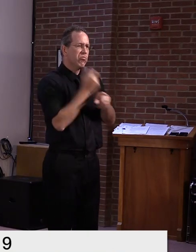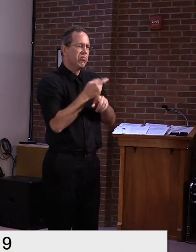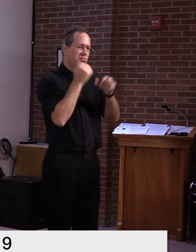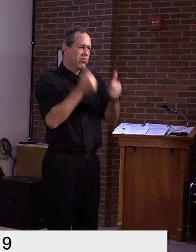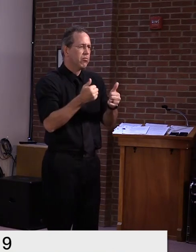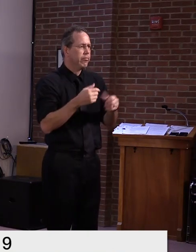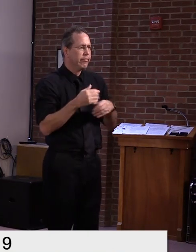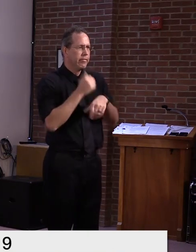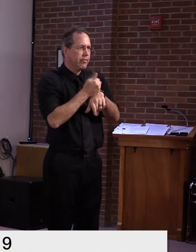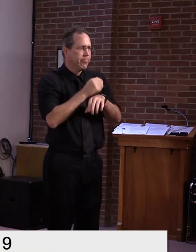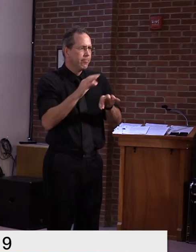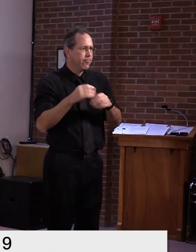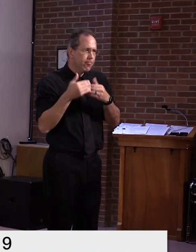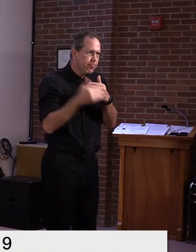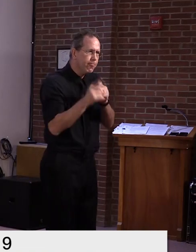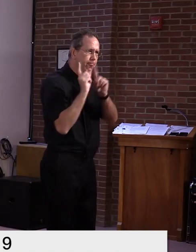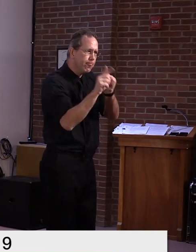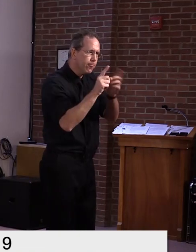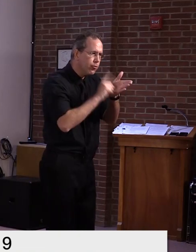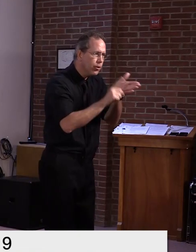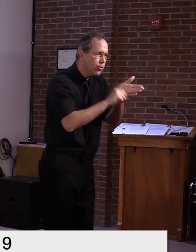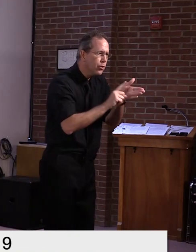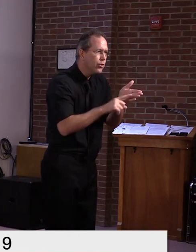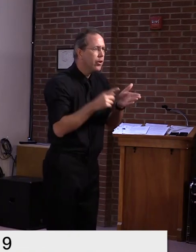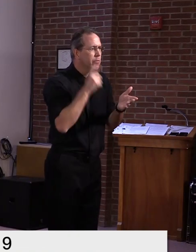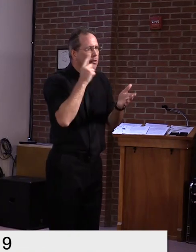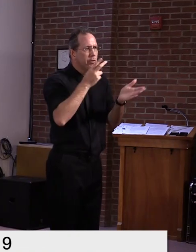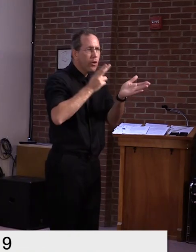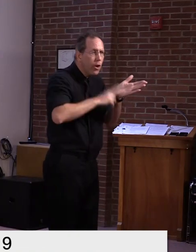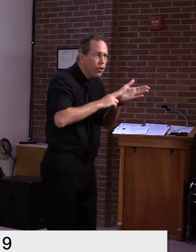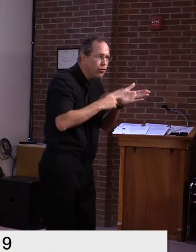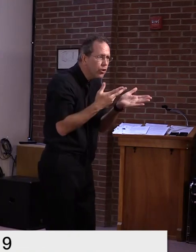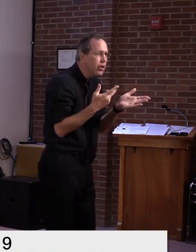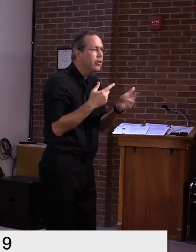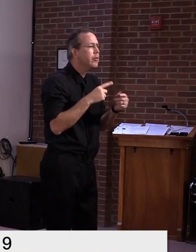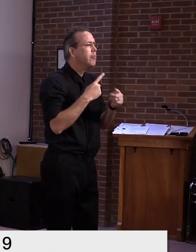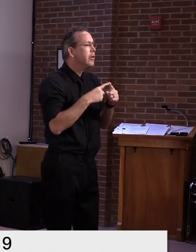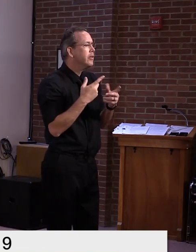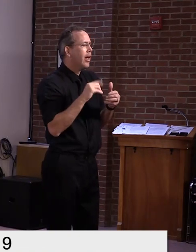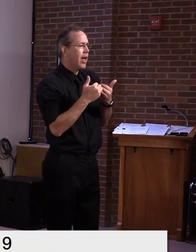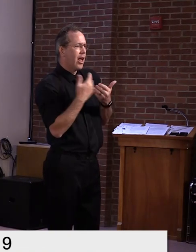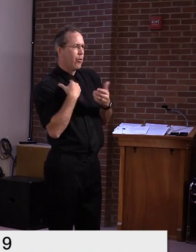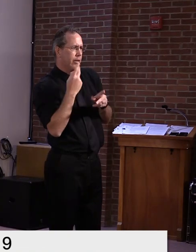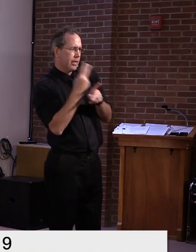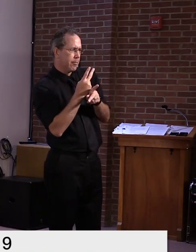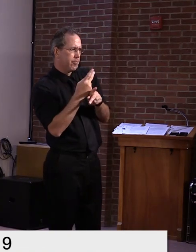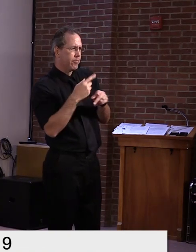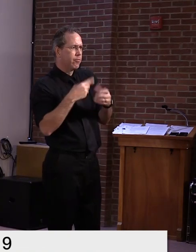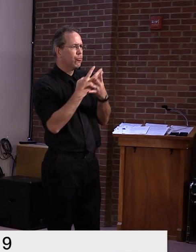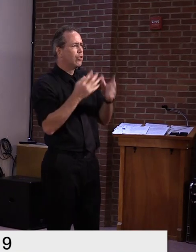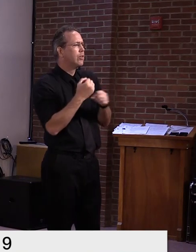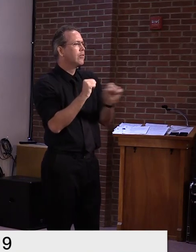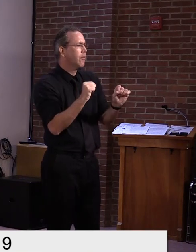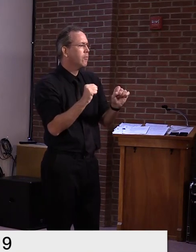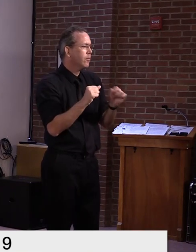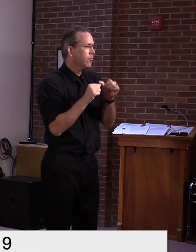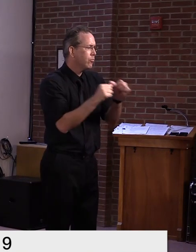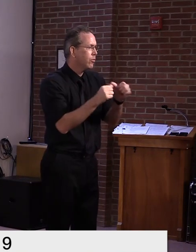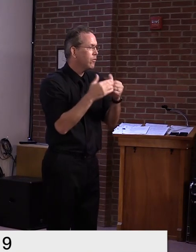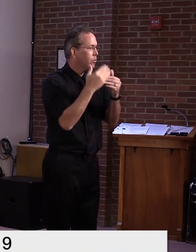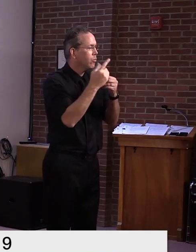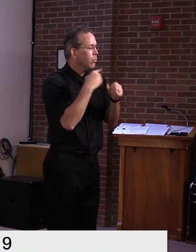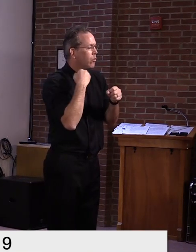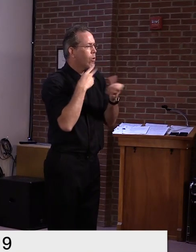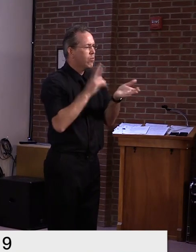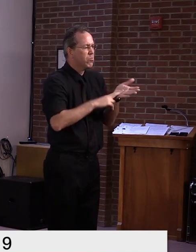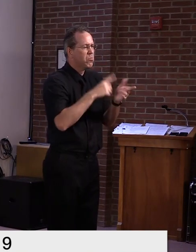terms of contract, also safety of inmates if we're doing extension. Are